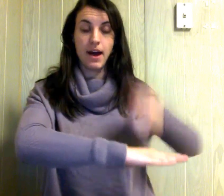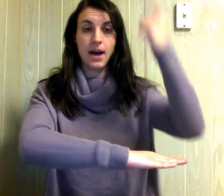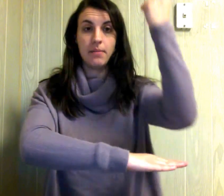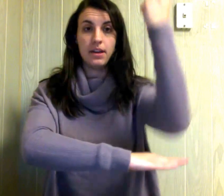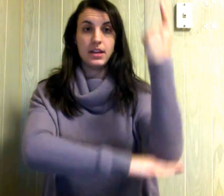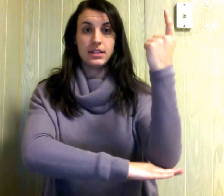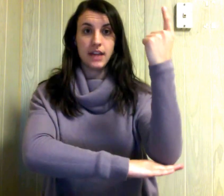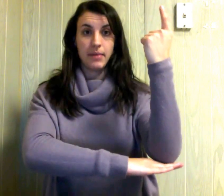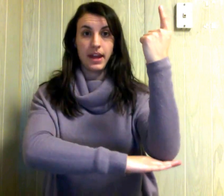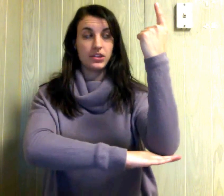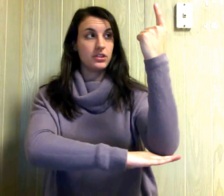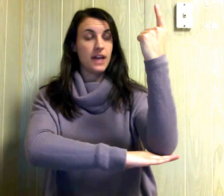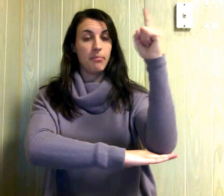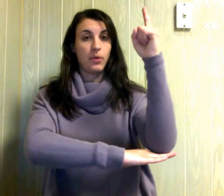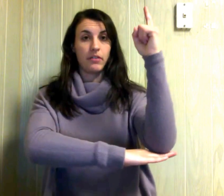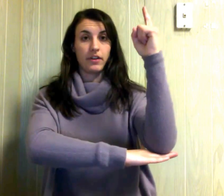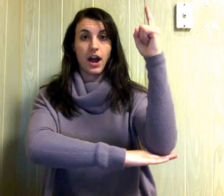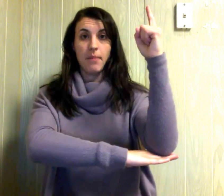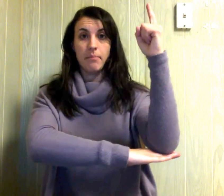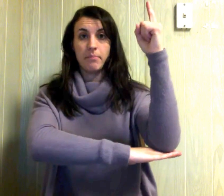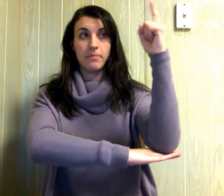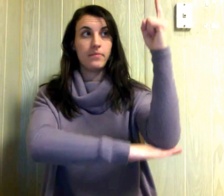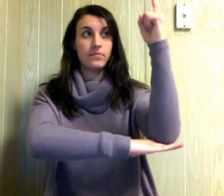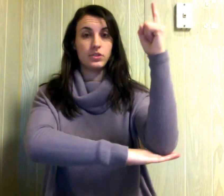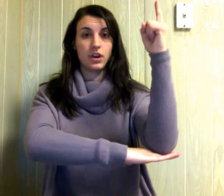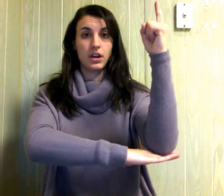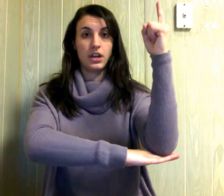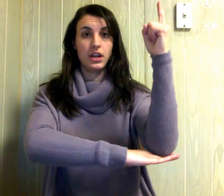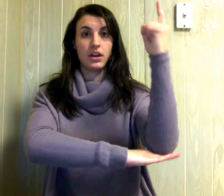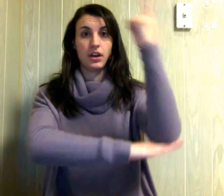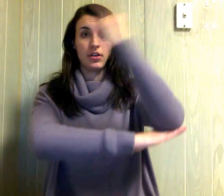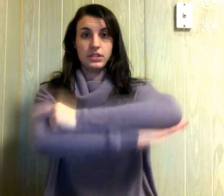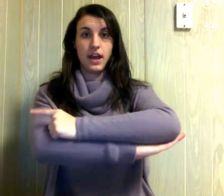palm, dominant hand's on top, pointer finger up. Start here and go down.